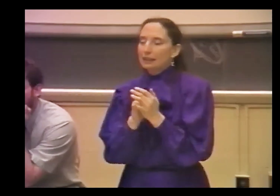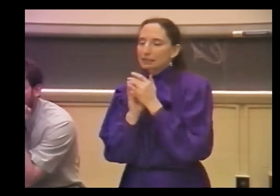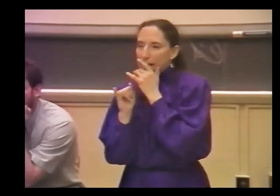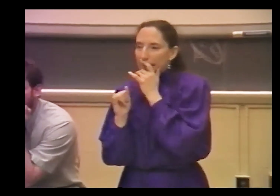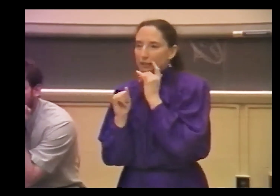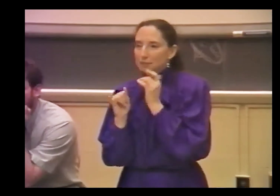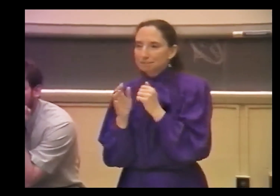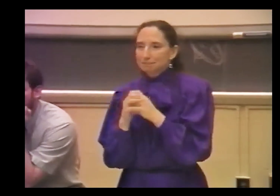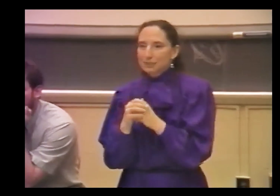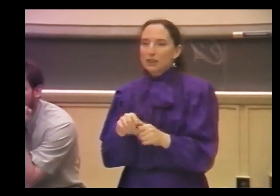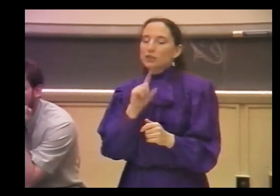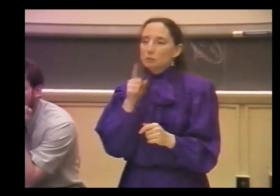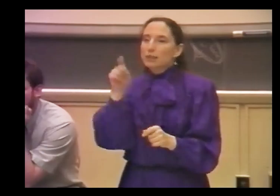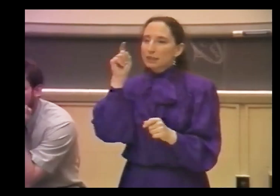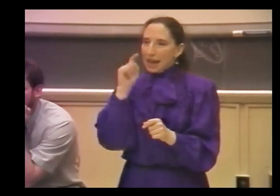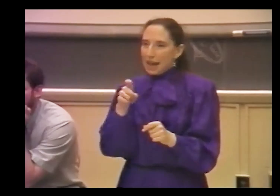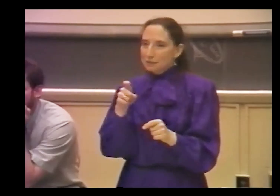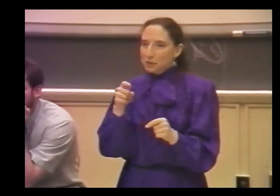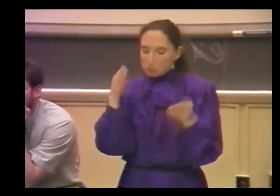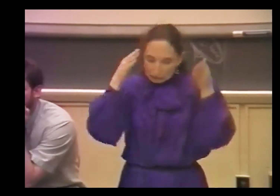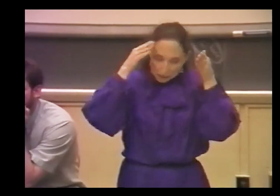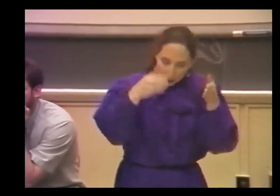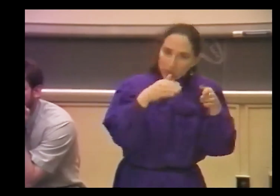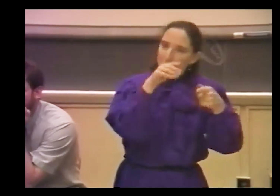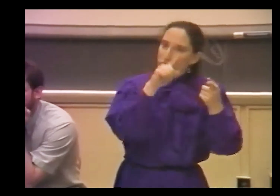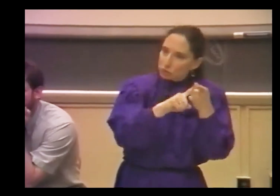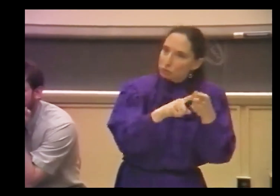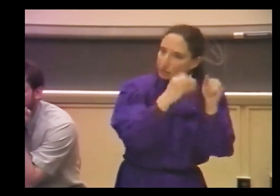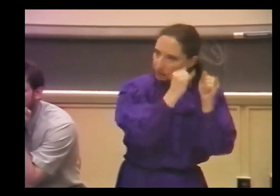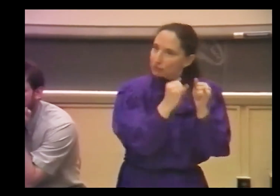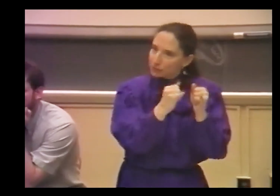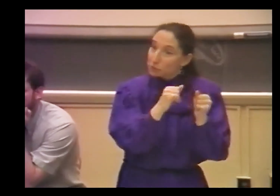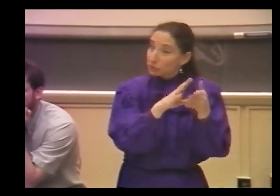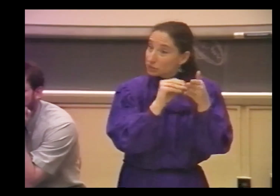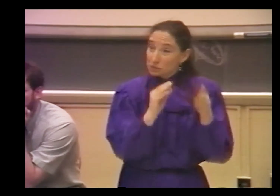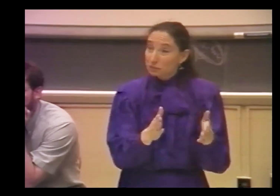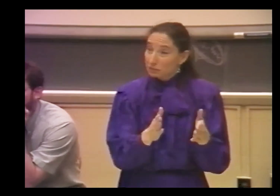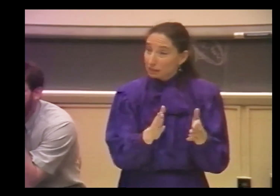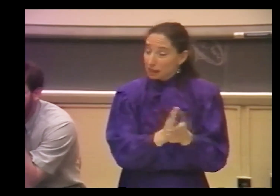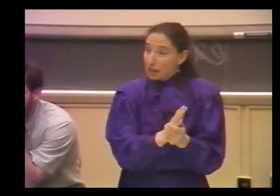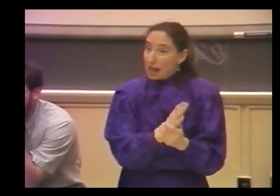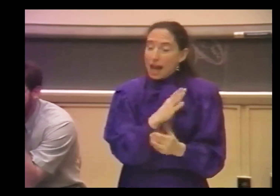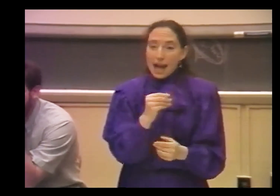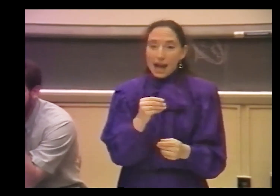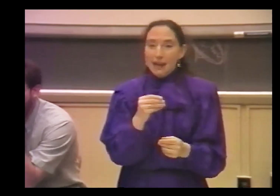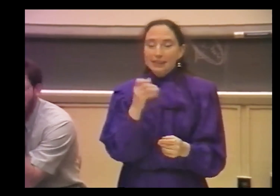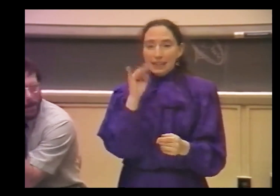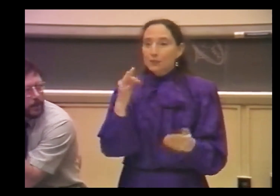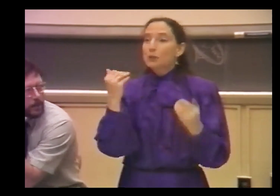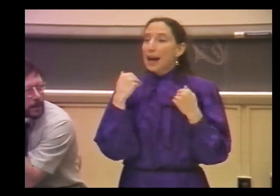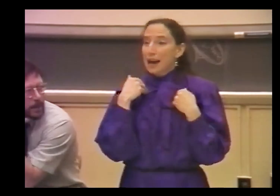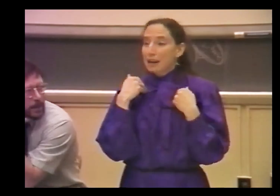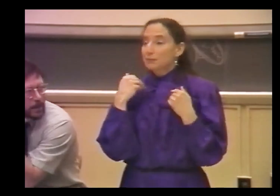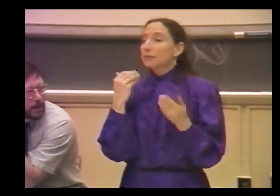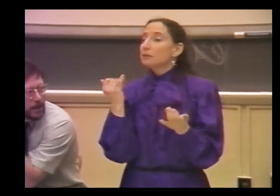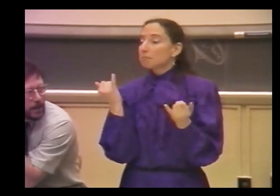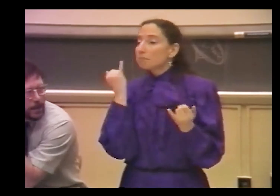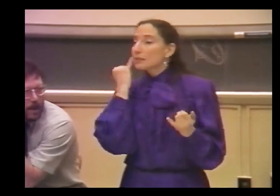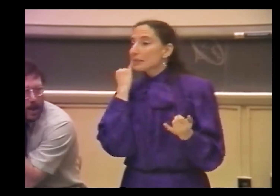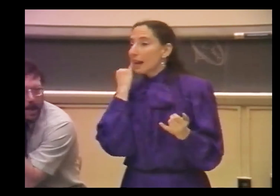that you really have to gear it to the individual student. And if you have,